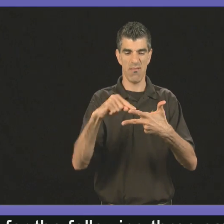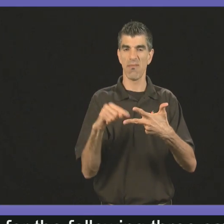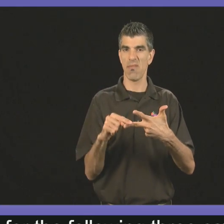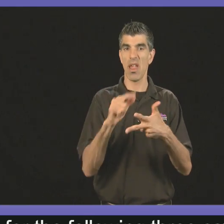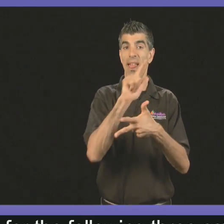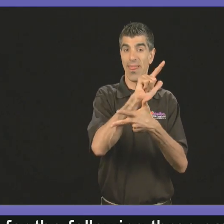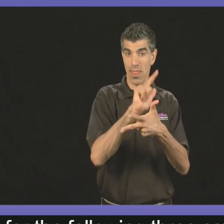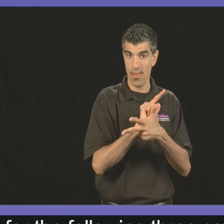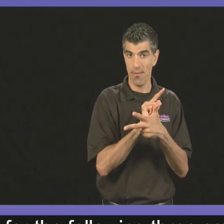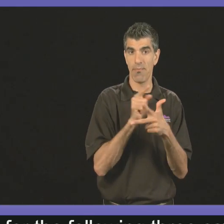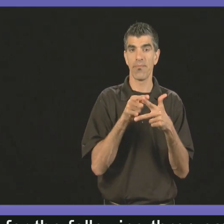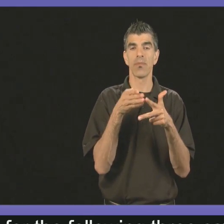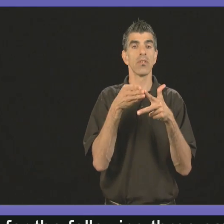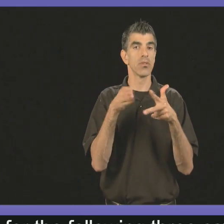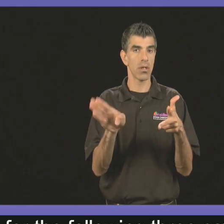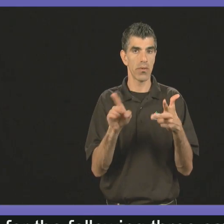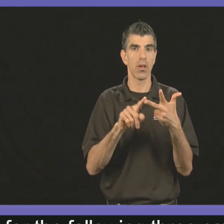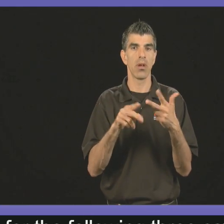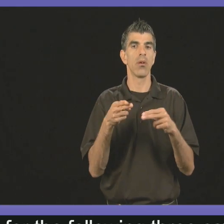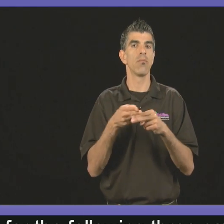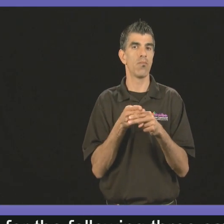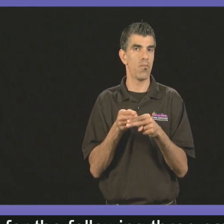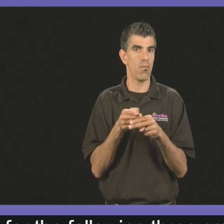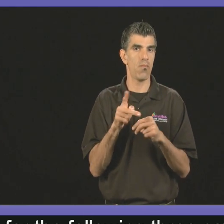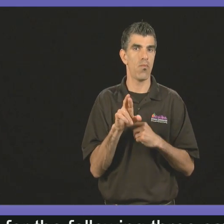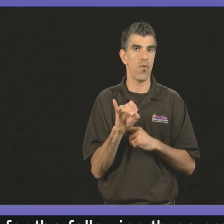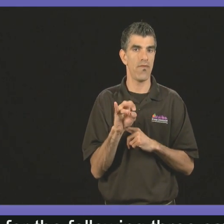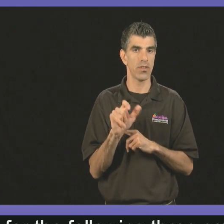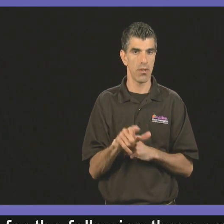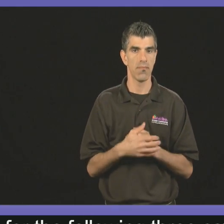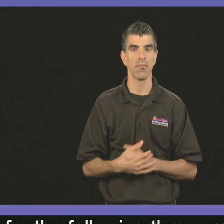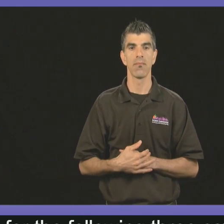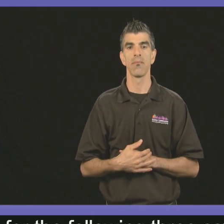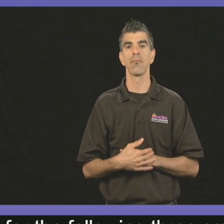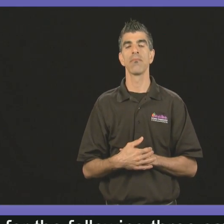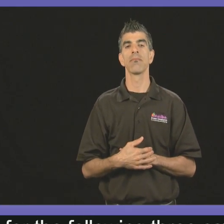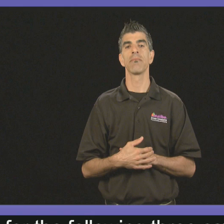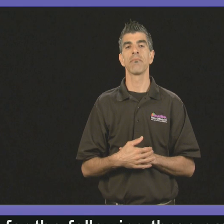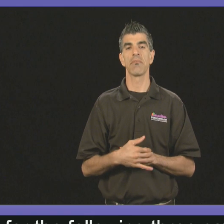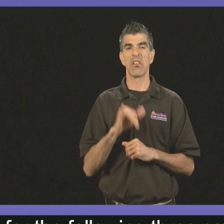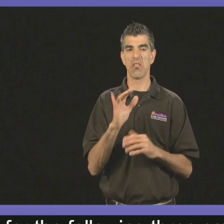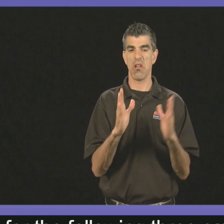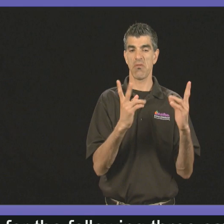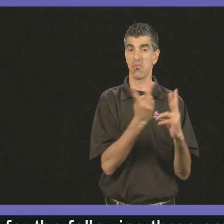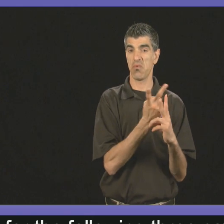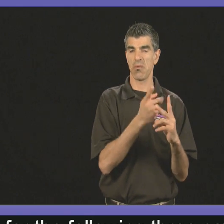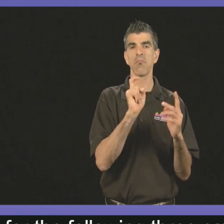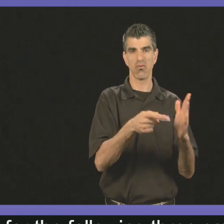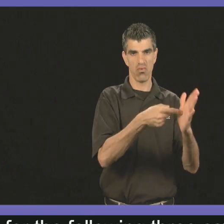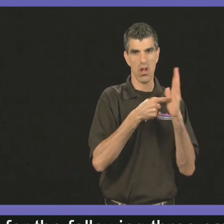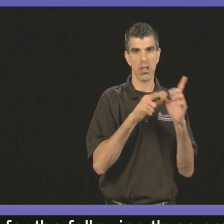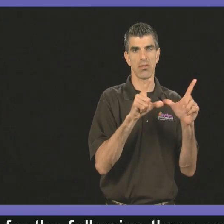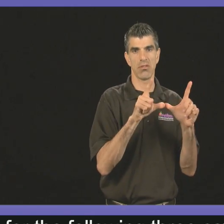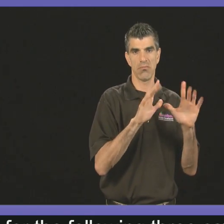3 categories of licenses: legal, general, and provisional.